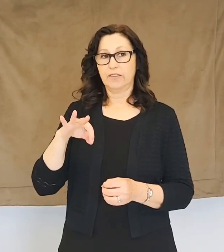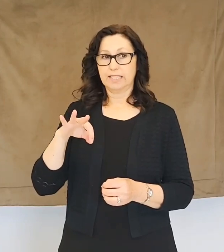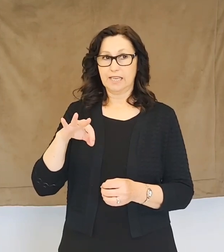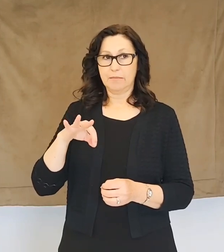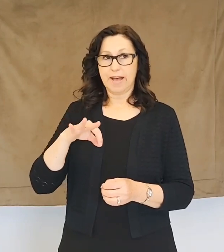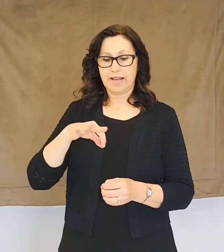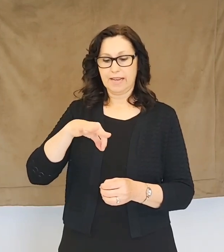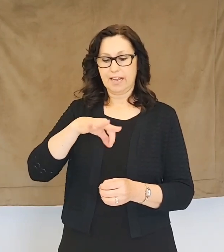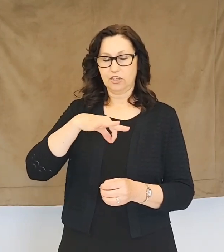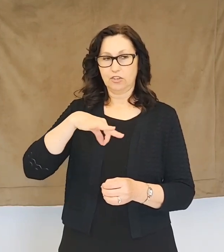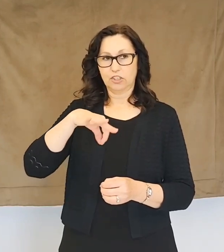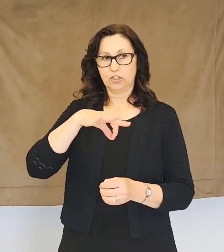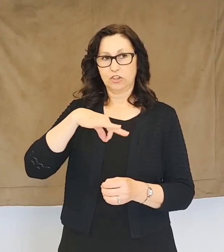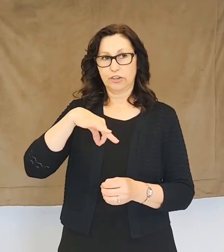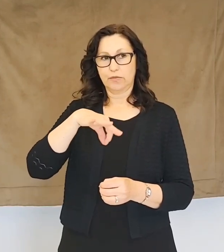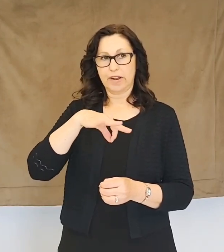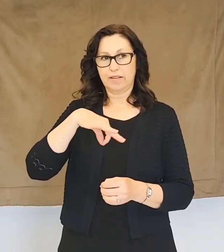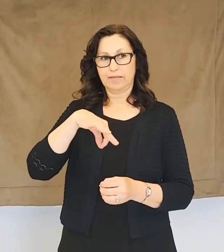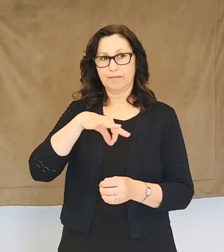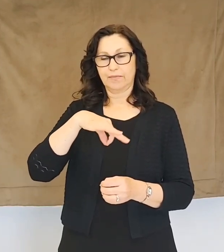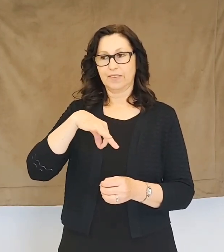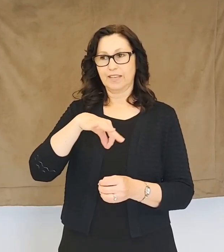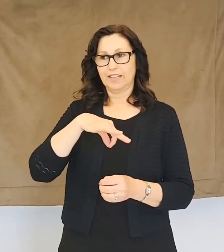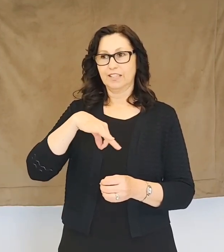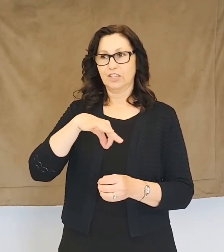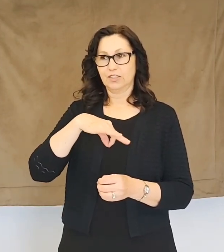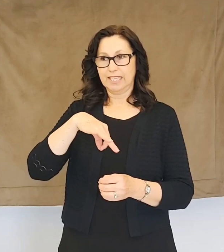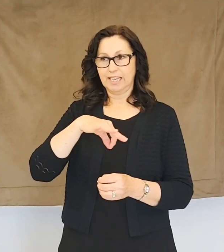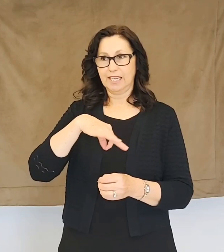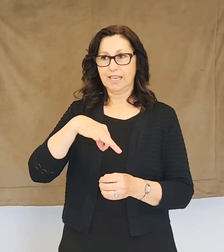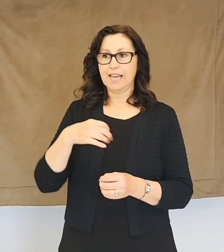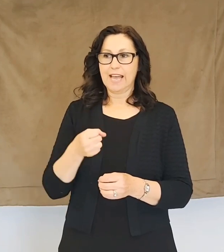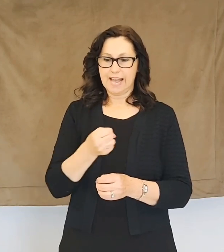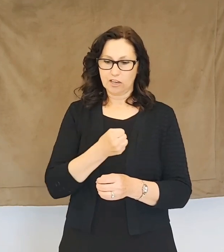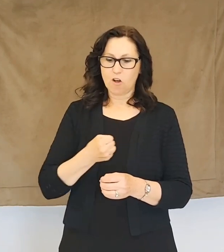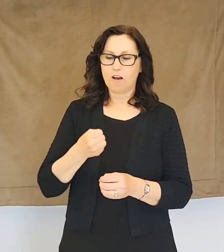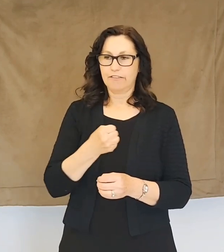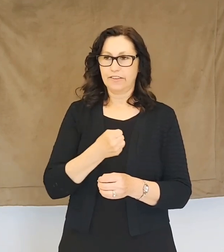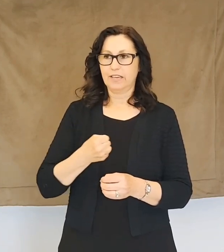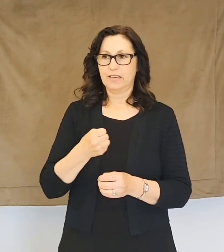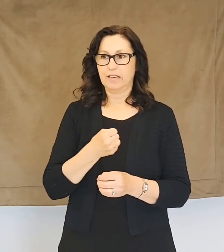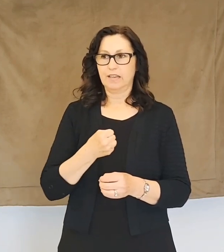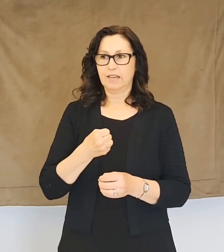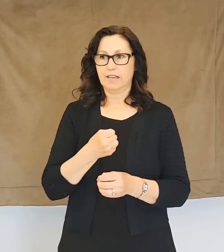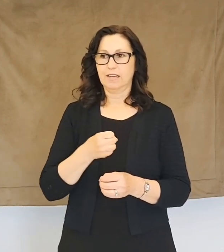the tea bag, and you just stir it around. So tea and coffee.